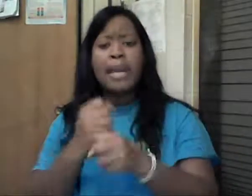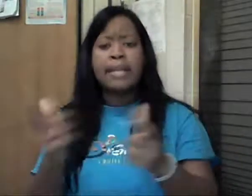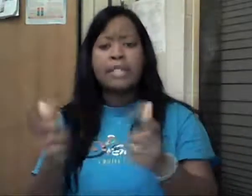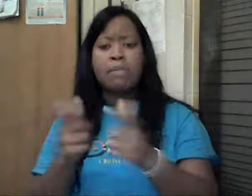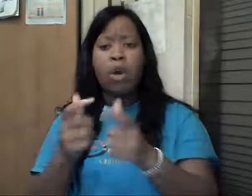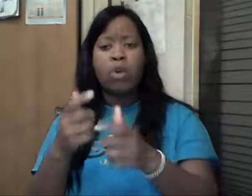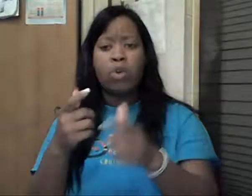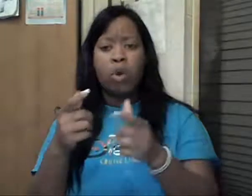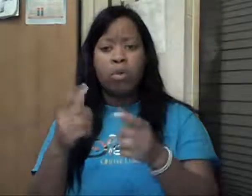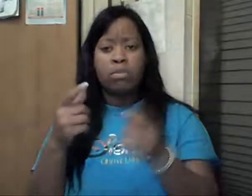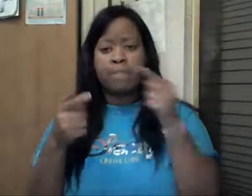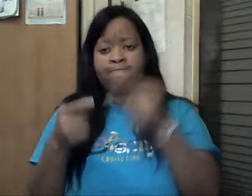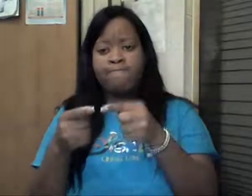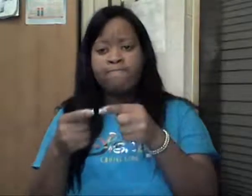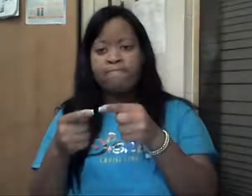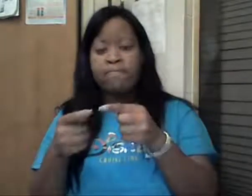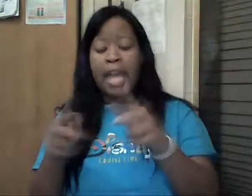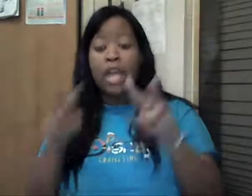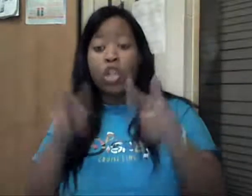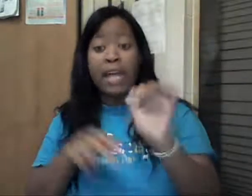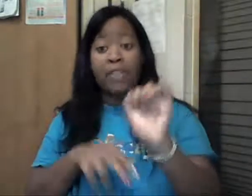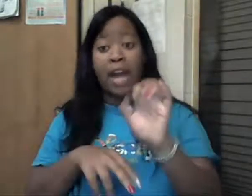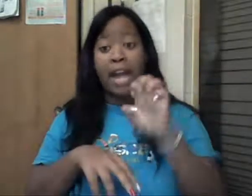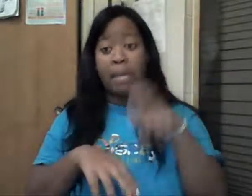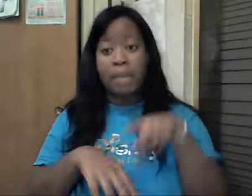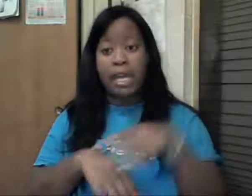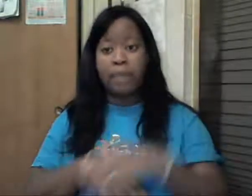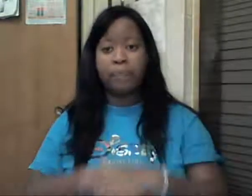making small goals and look at their IEP.